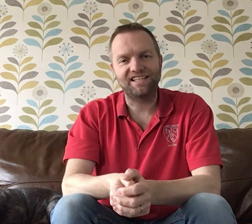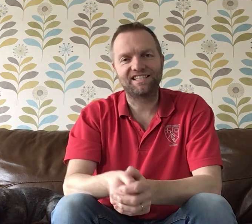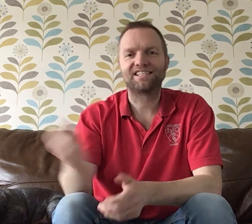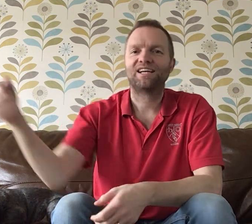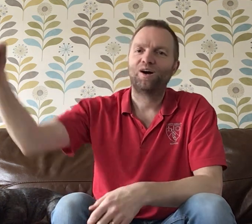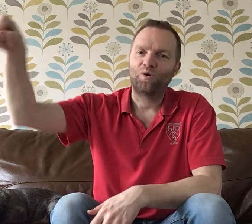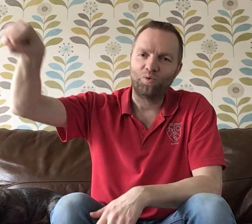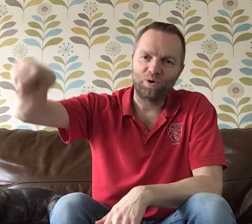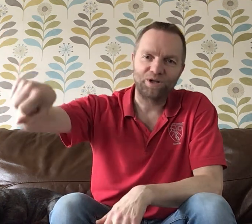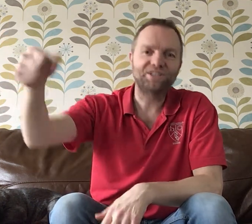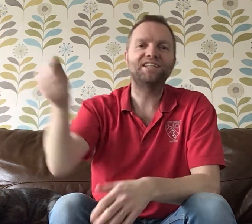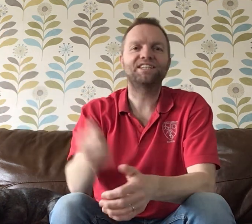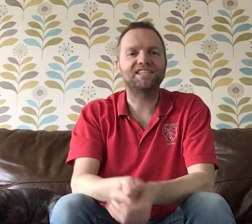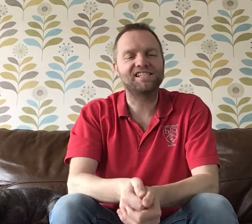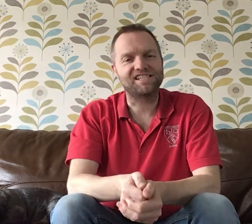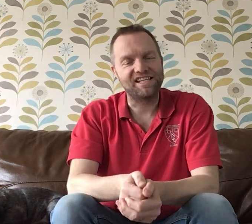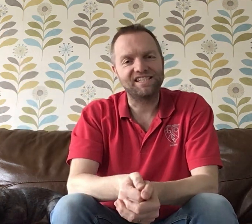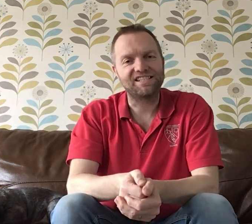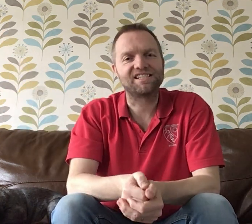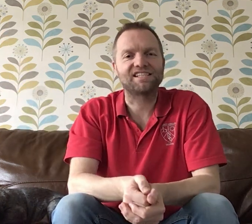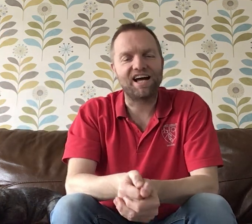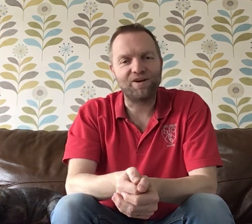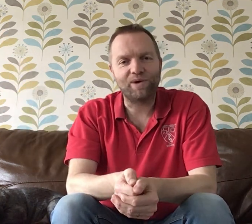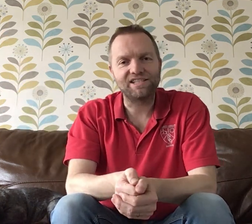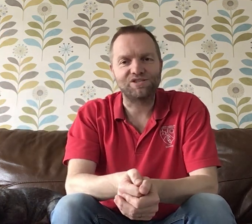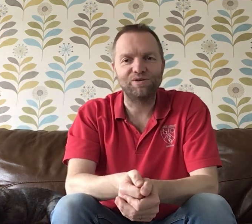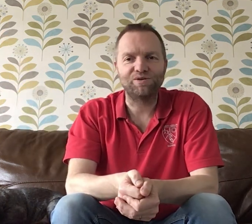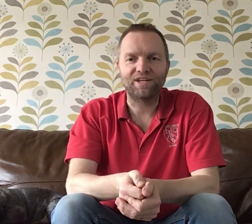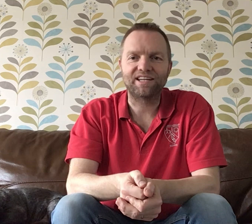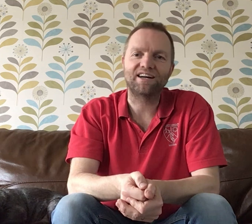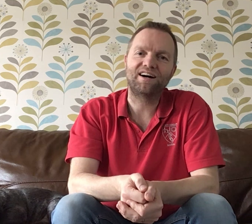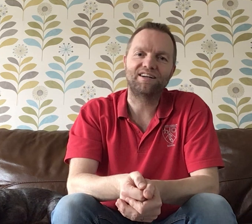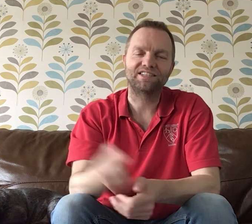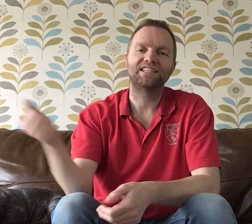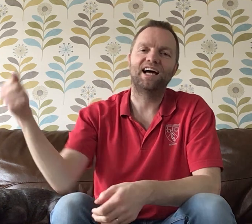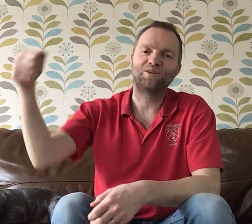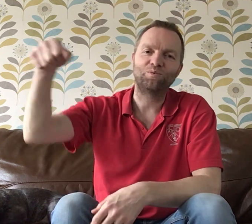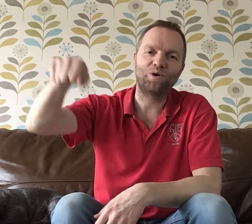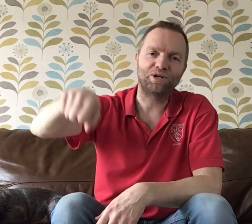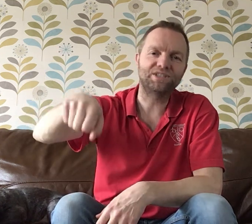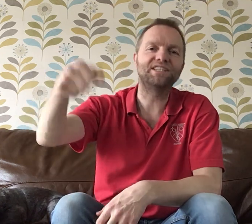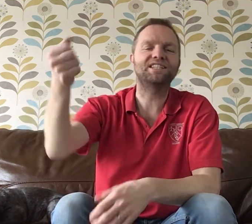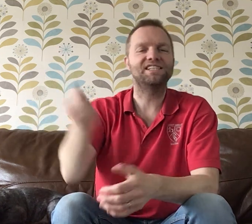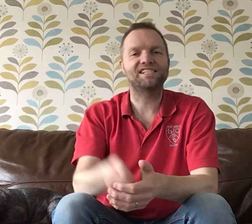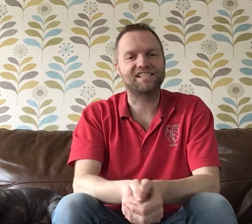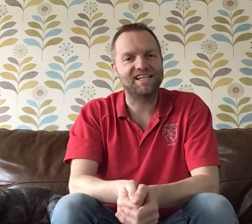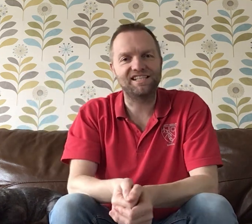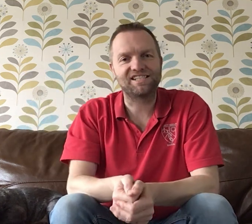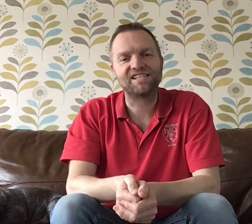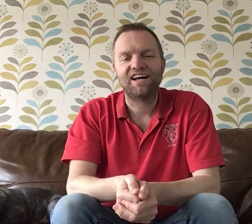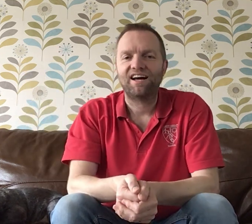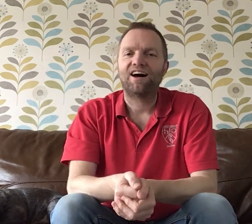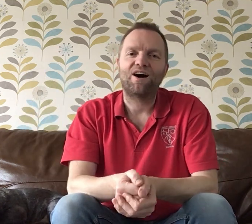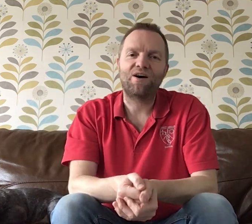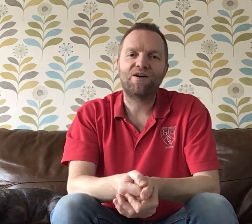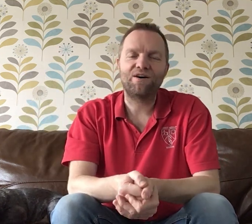seeds, watered the seeds. I went to the garden and watered the seeds on